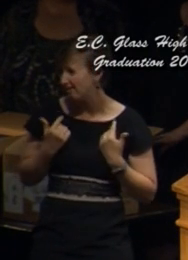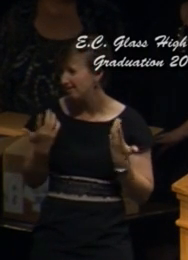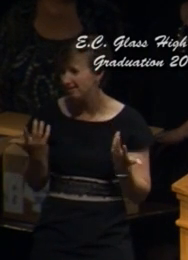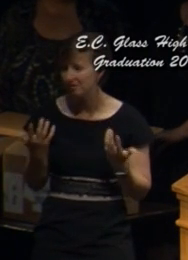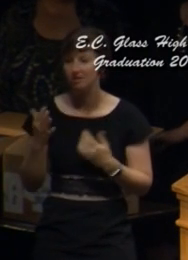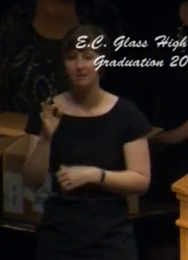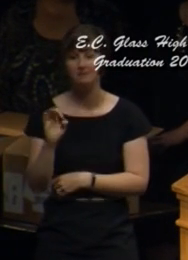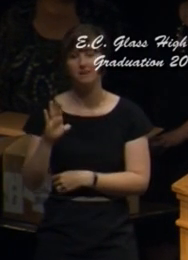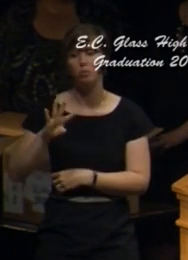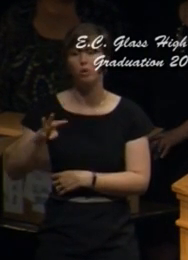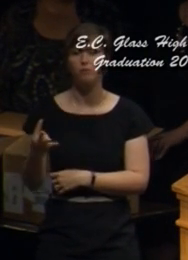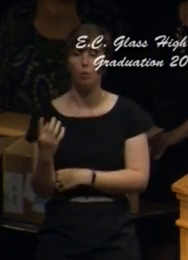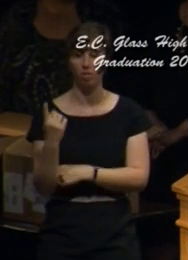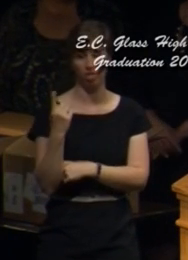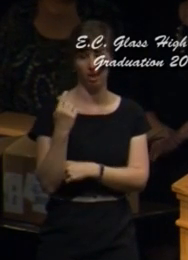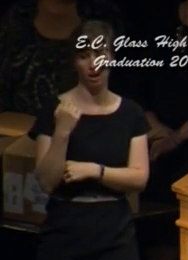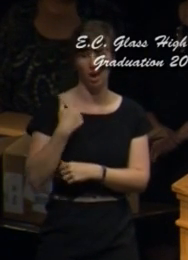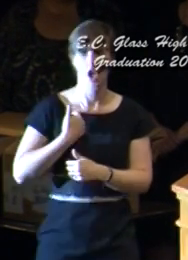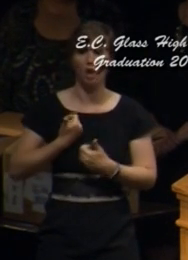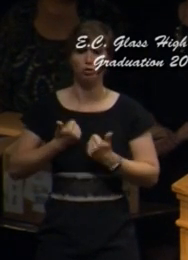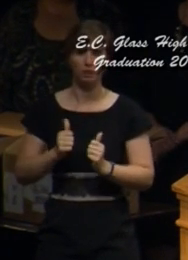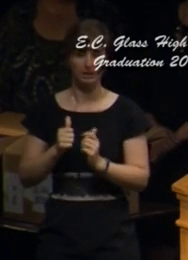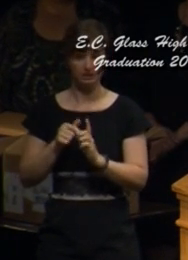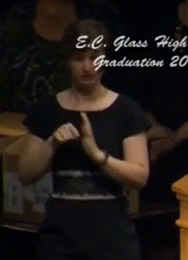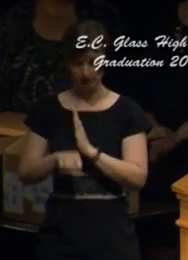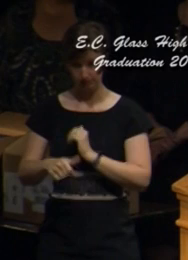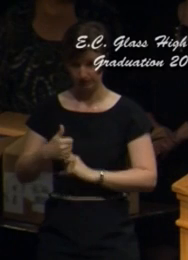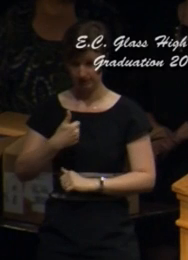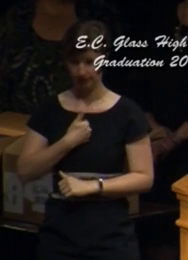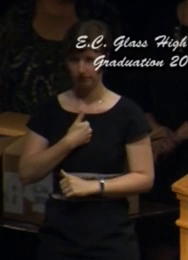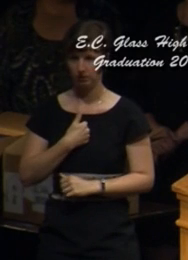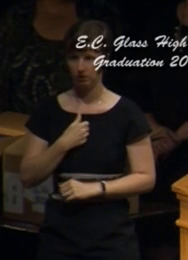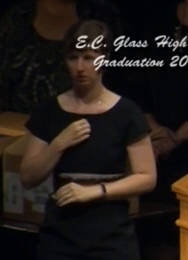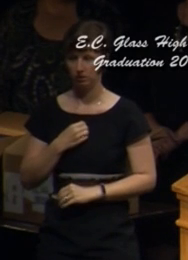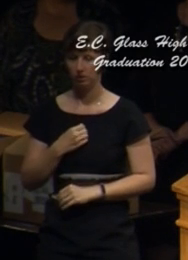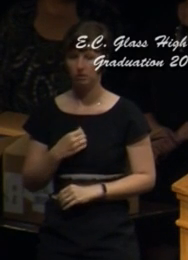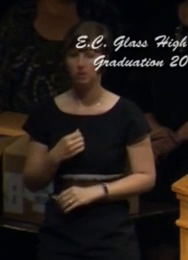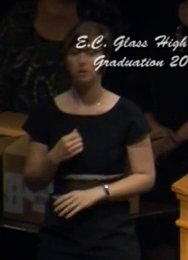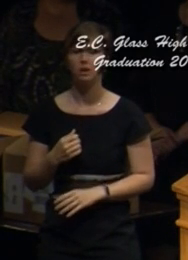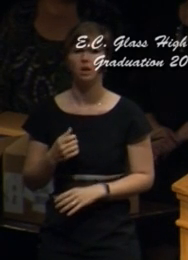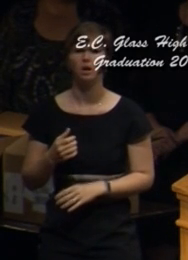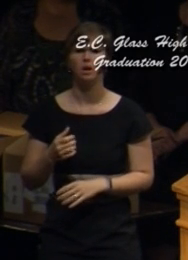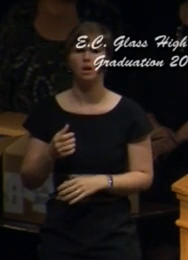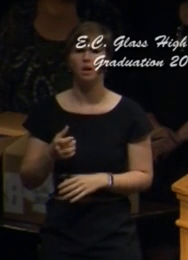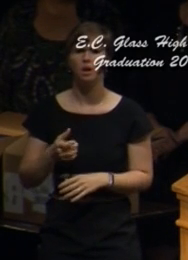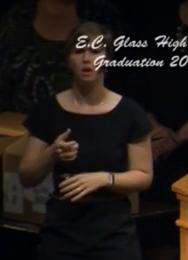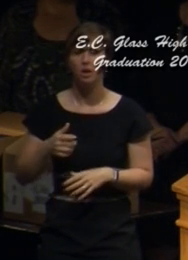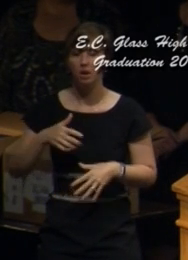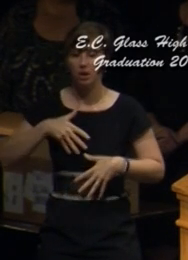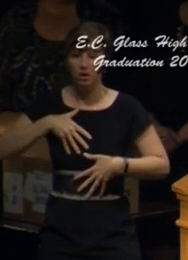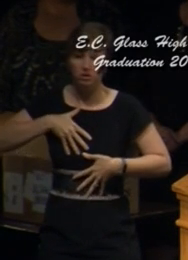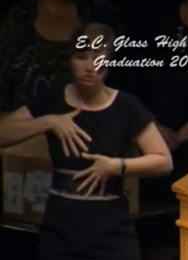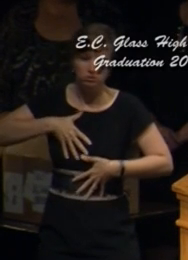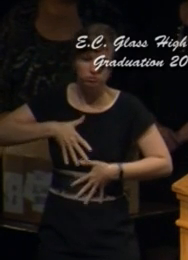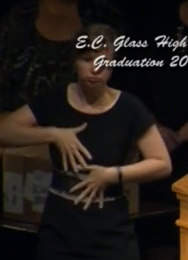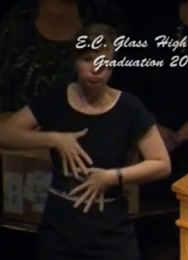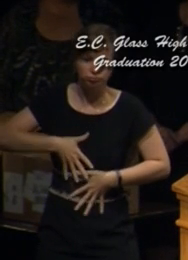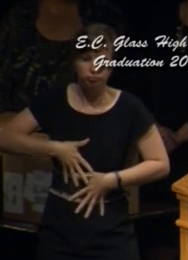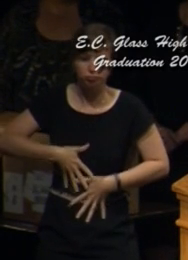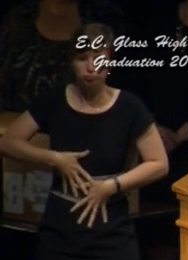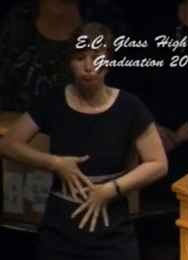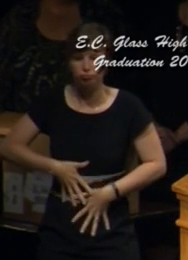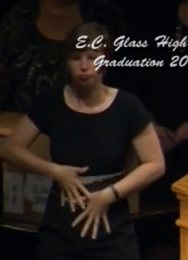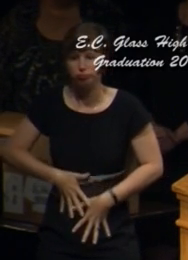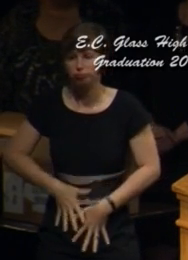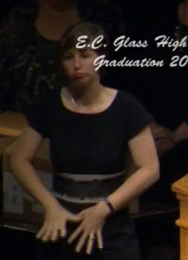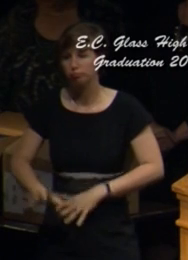On February 4th of last year, I tried to take my own life. A downward slope of depression and anxiety depleted my